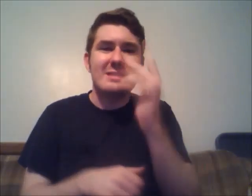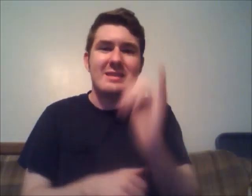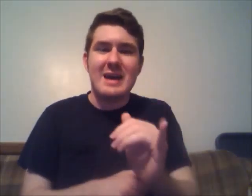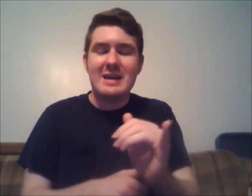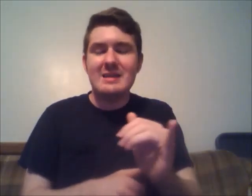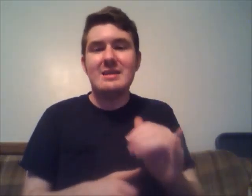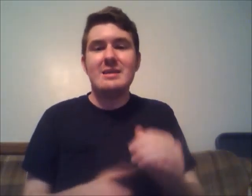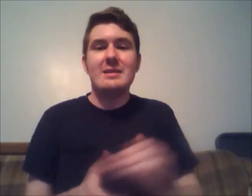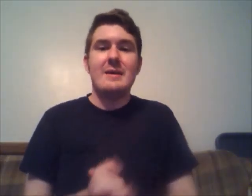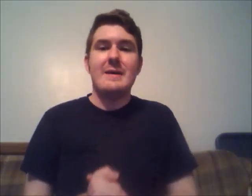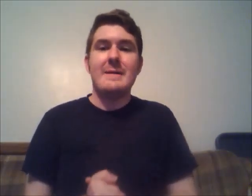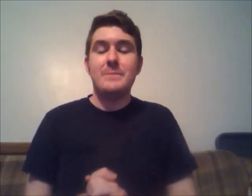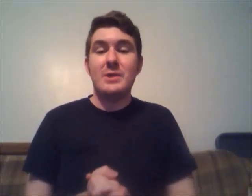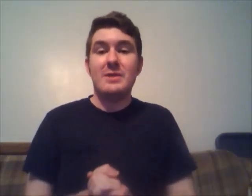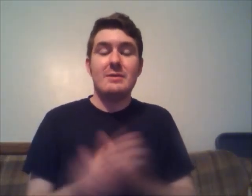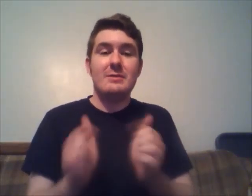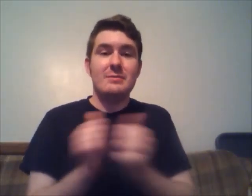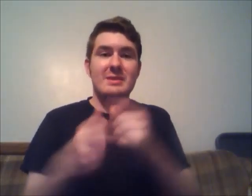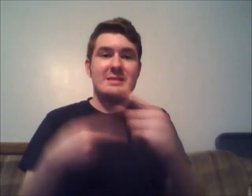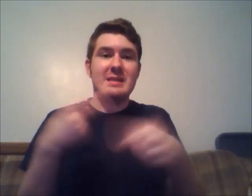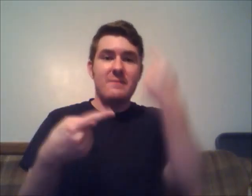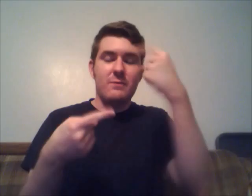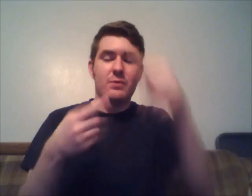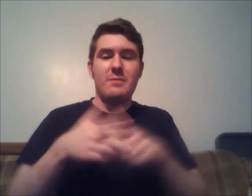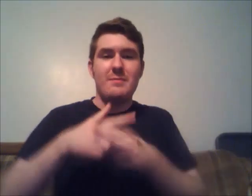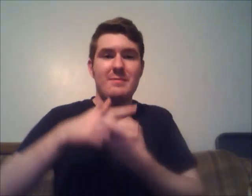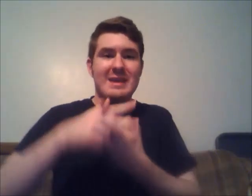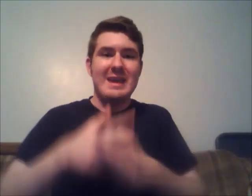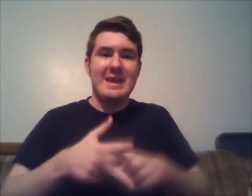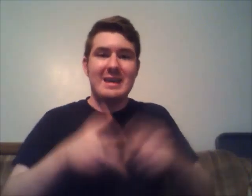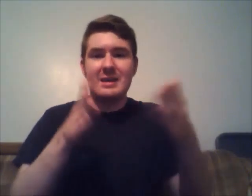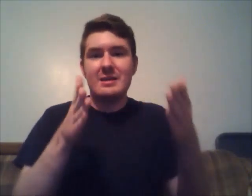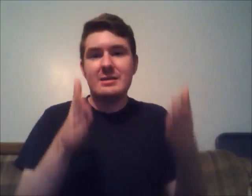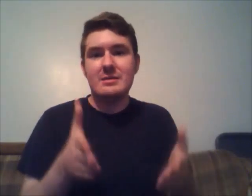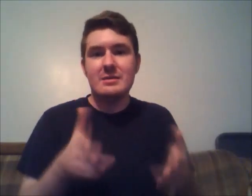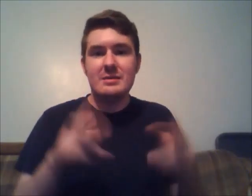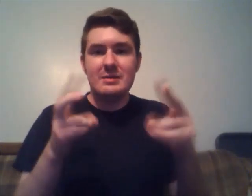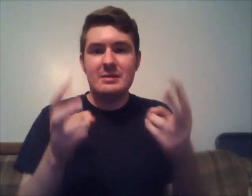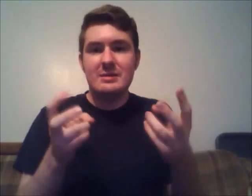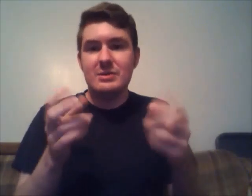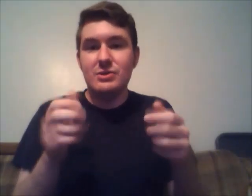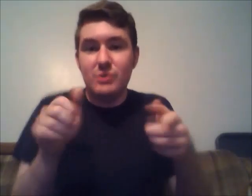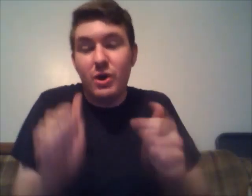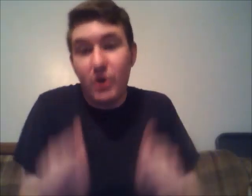that with the sign for mechanic. You could.